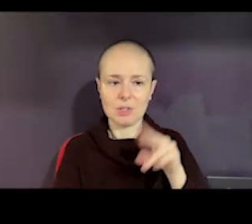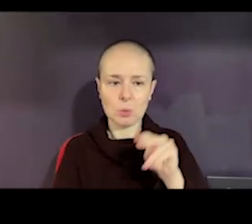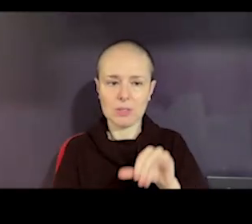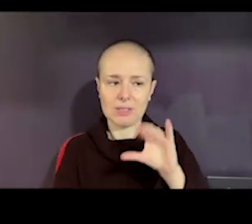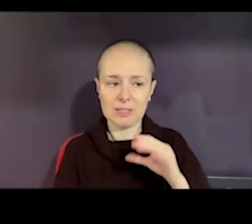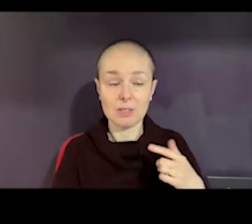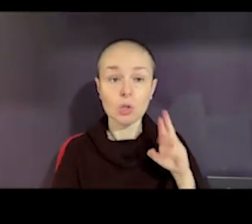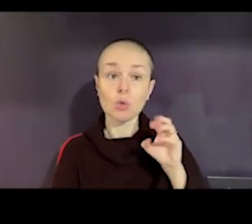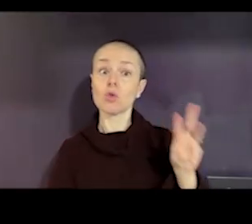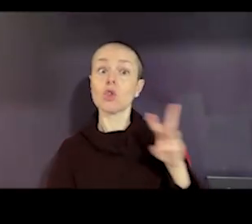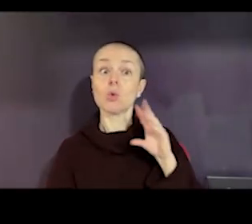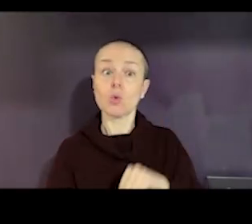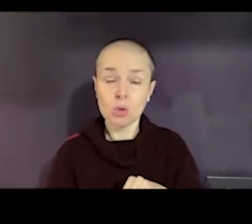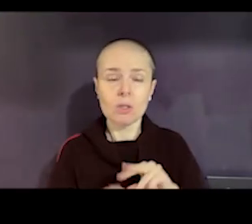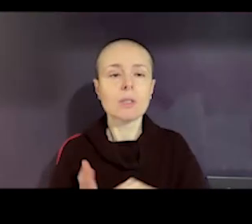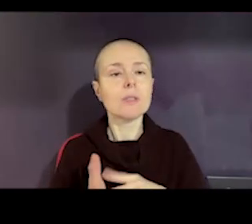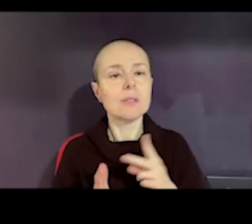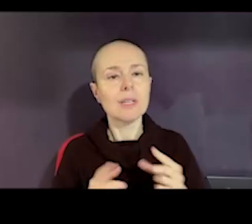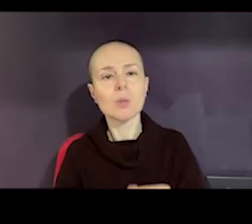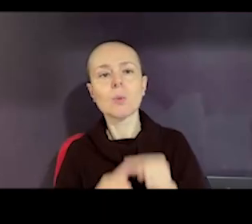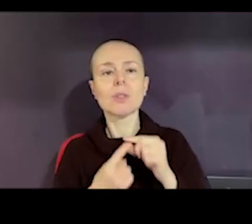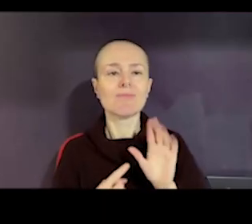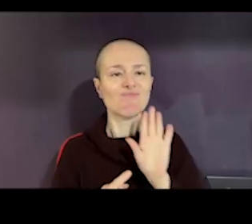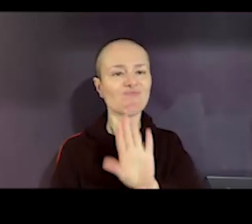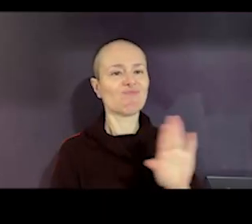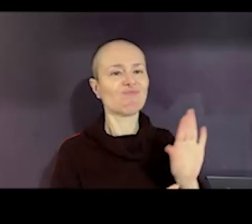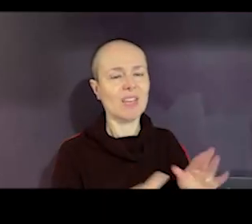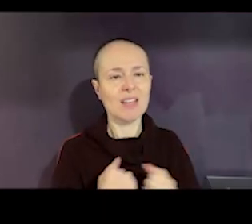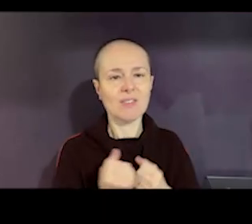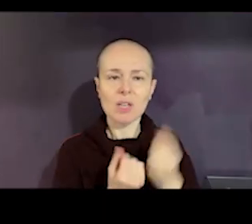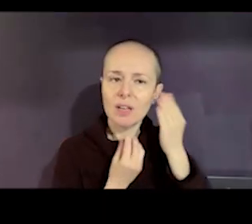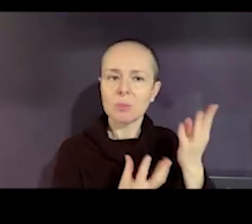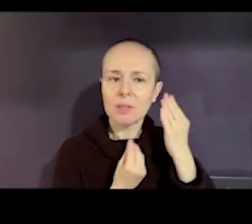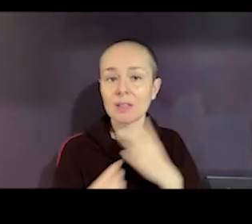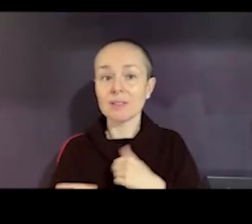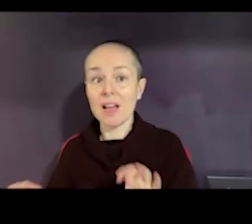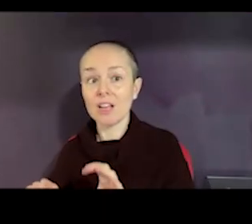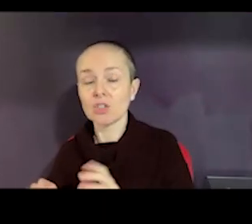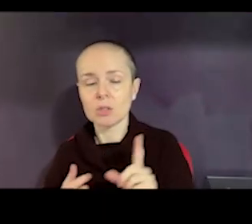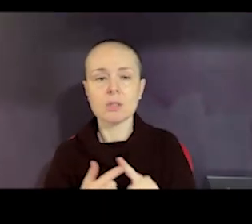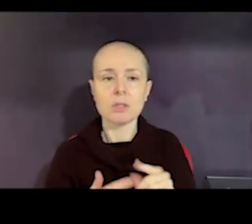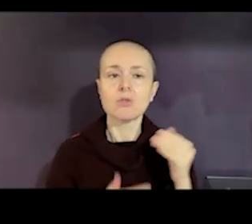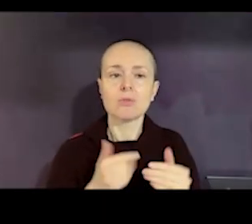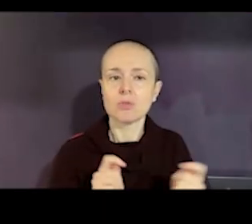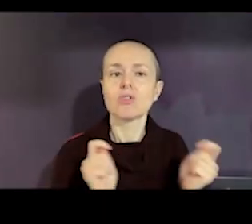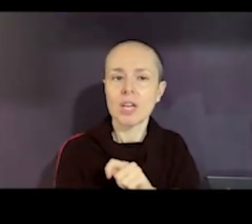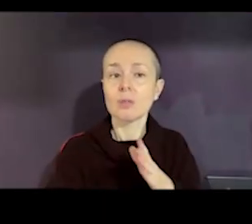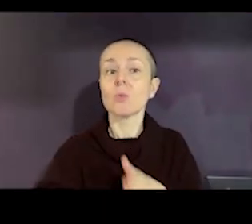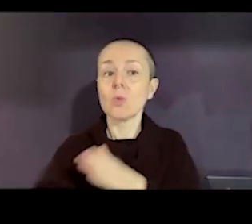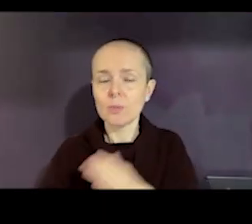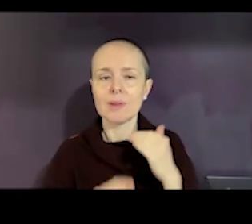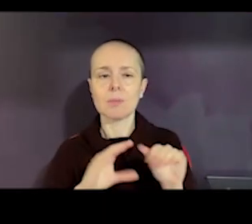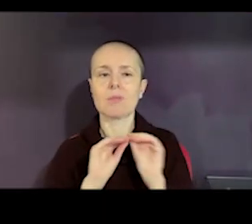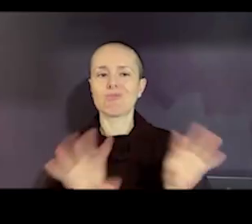crew member, you'll get exclusive advocacy updates, right? So those actions, as we update them, those moves, you'll get those in your